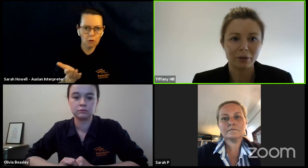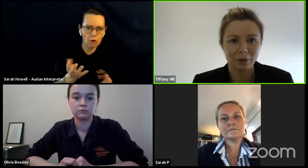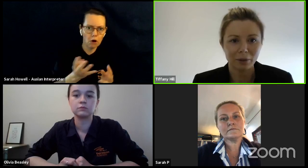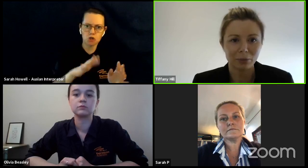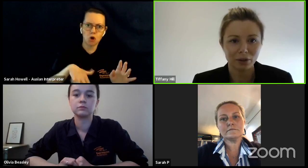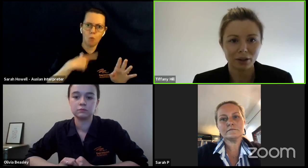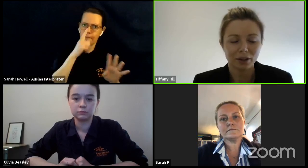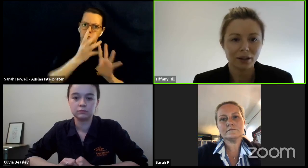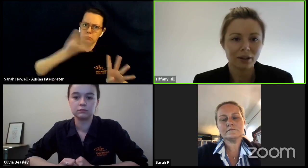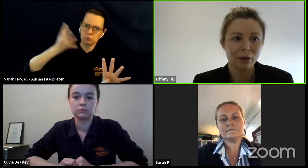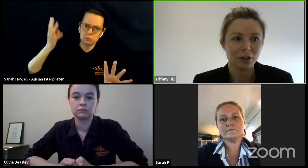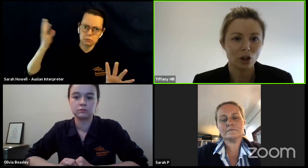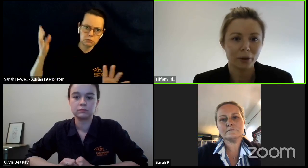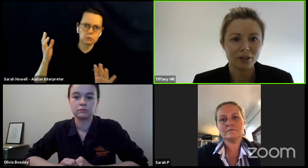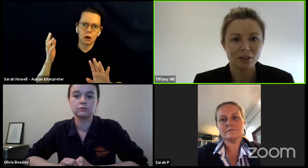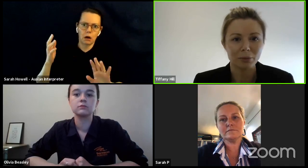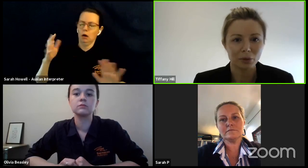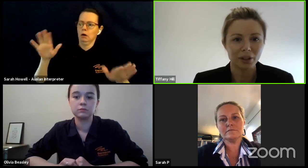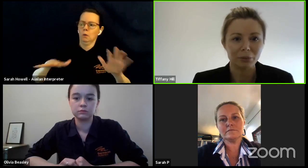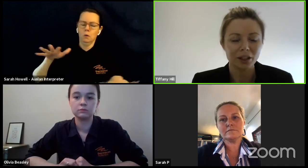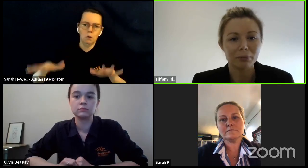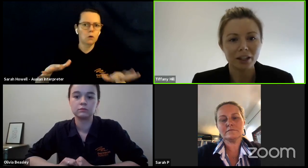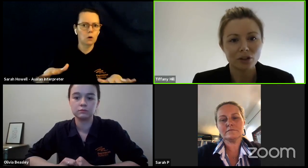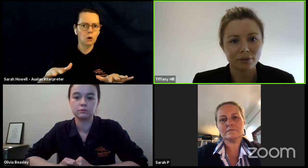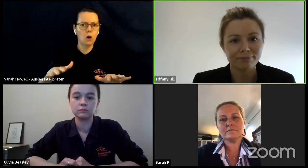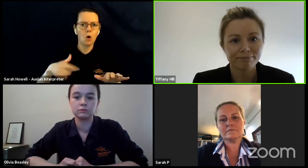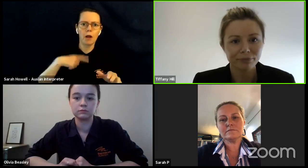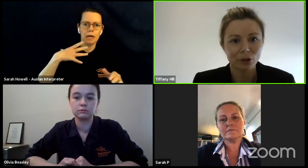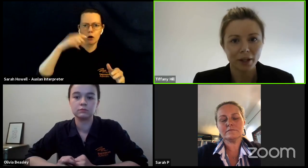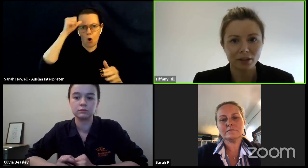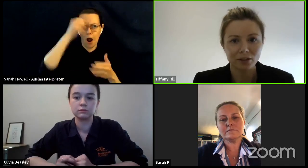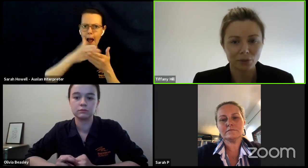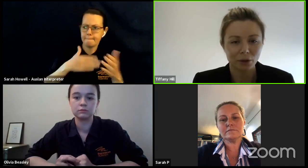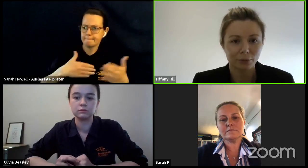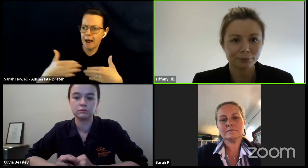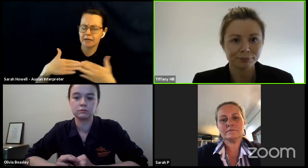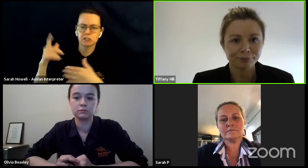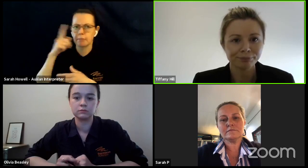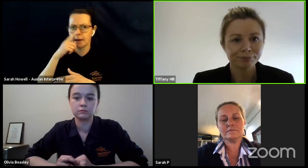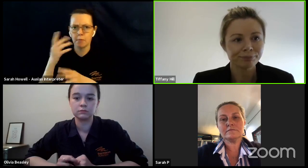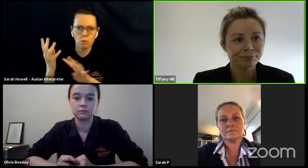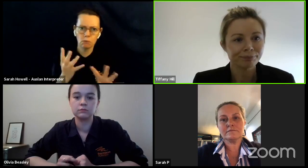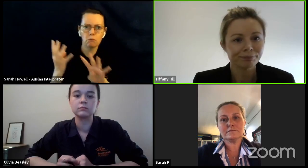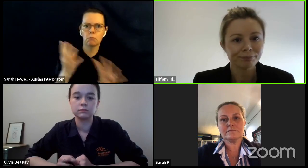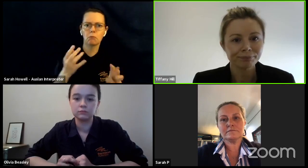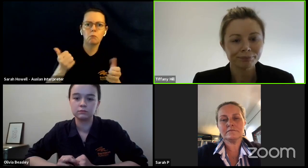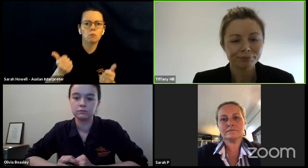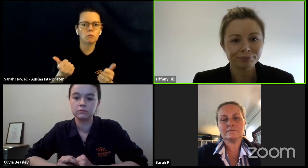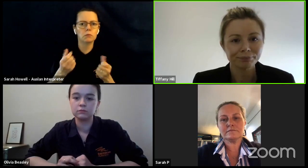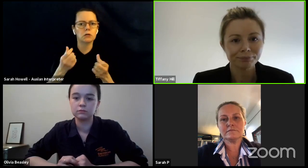we know how many people are coming and going into the building, and we can manage it from that end as well.